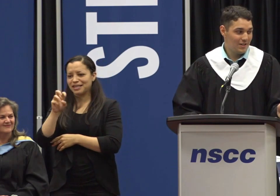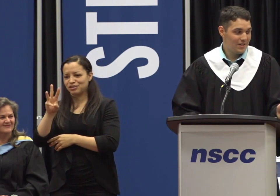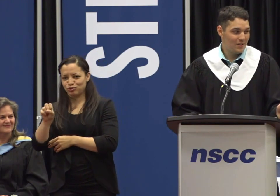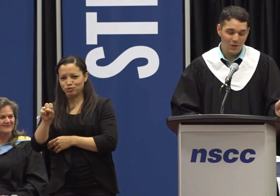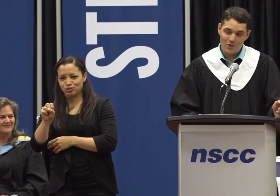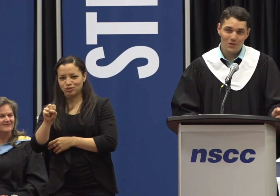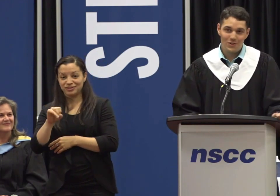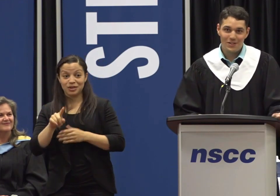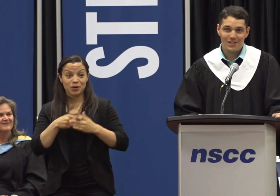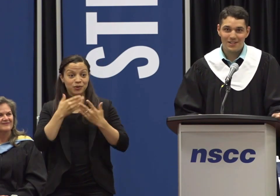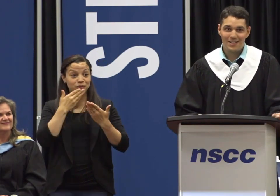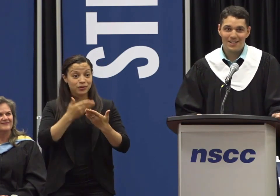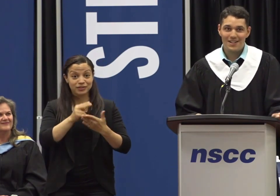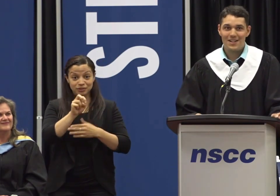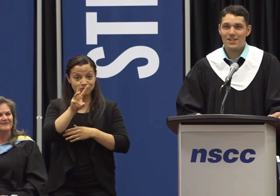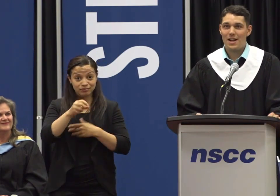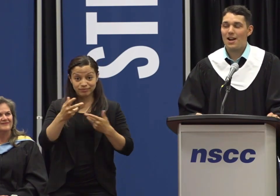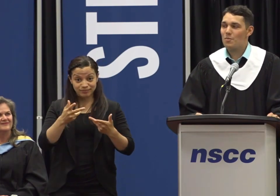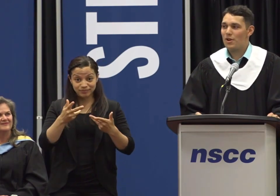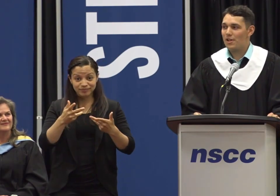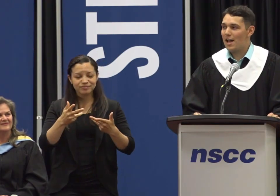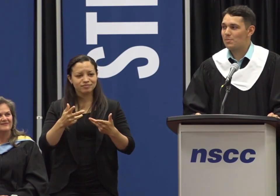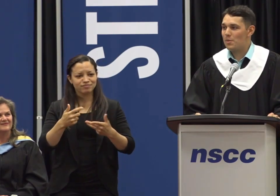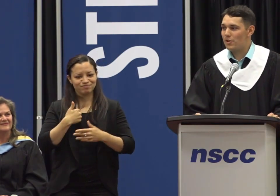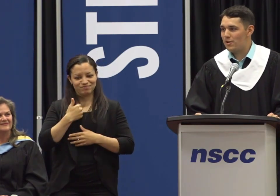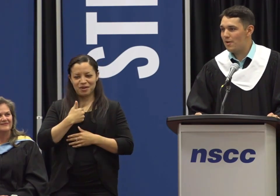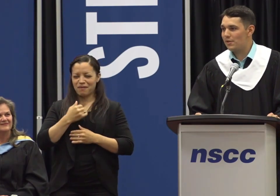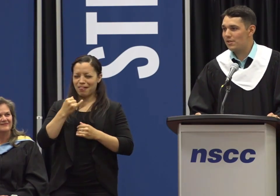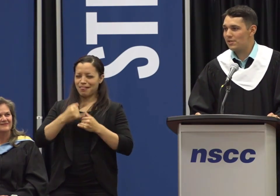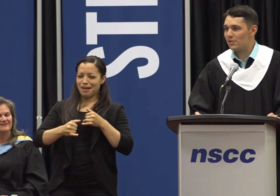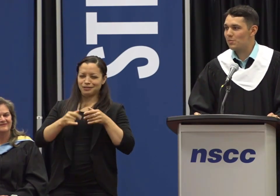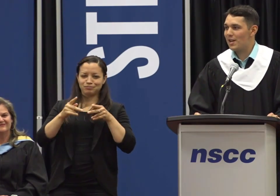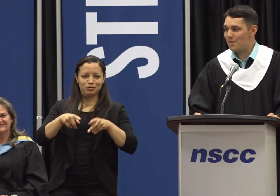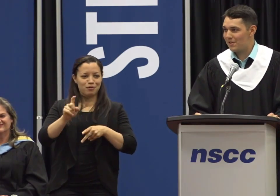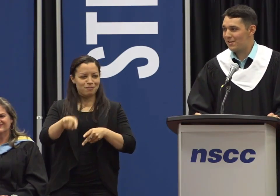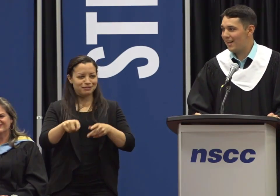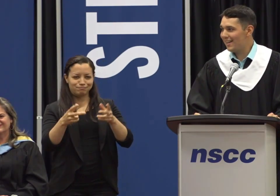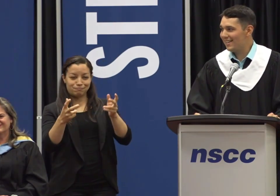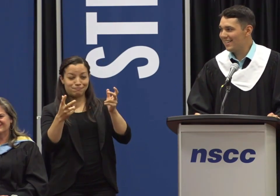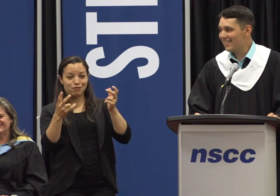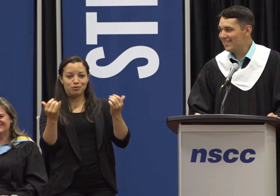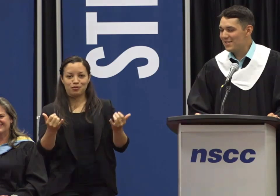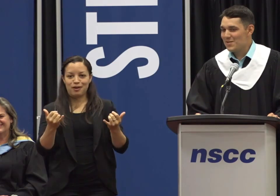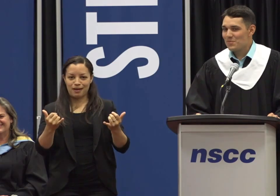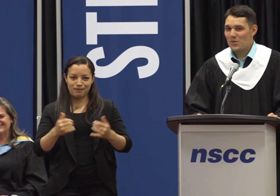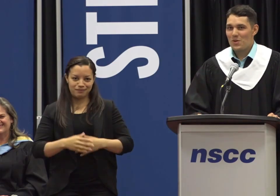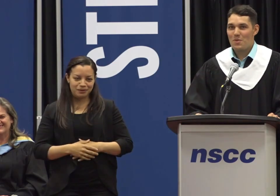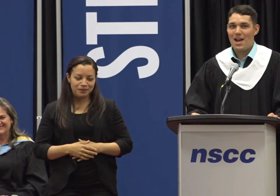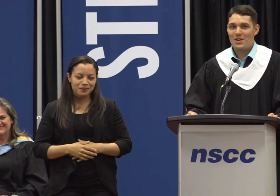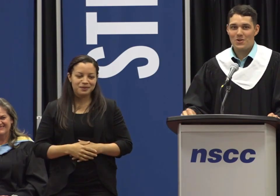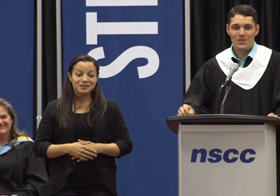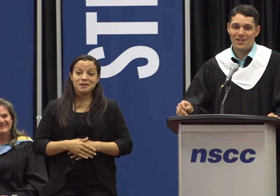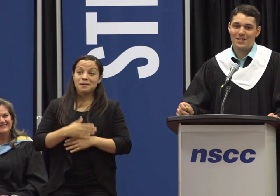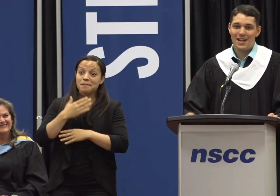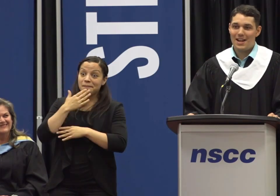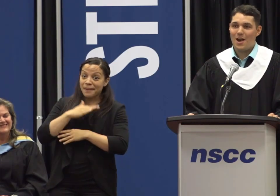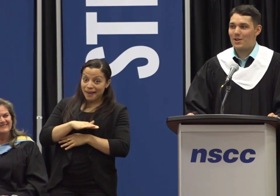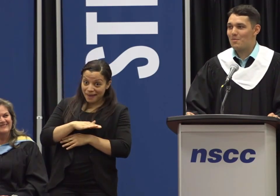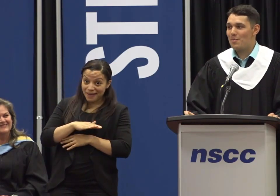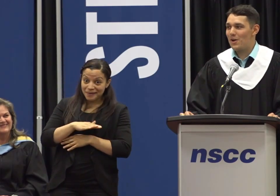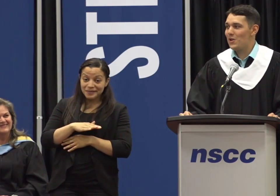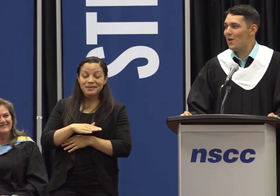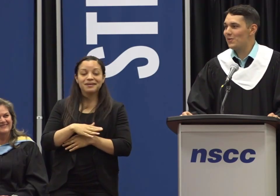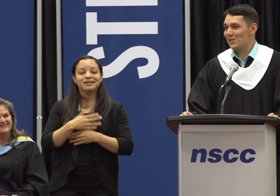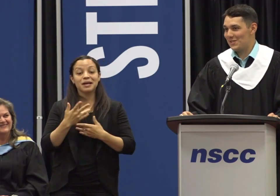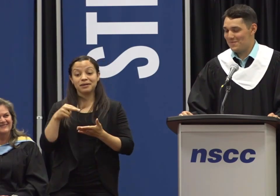with the good. The good news is that I am one of the last people that you have to listen to speak up here today. The bad news is that now